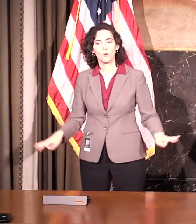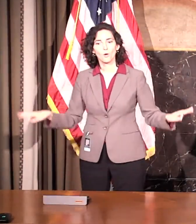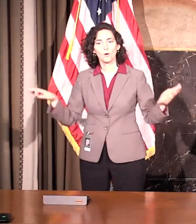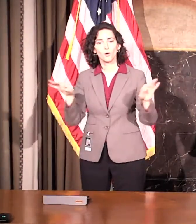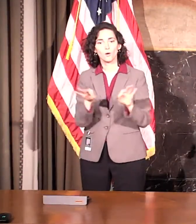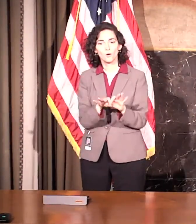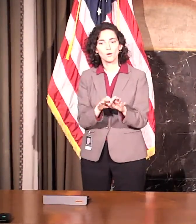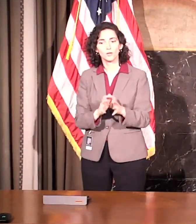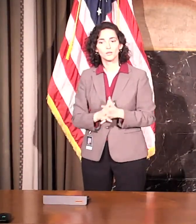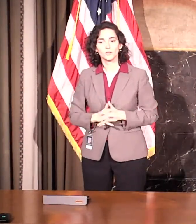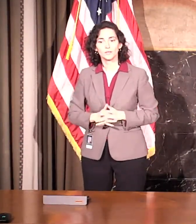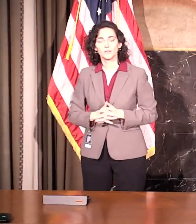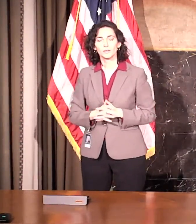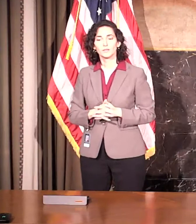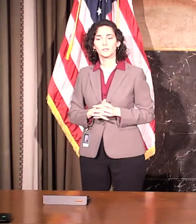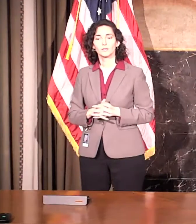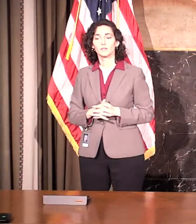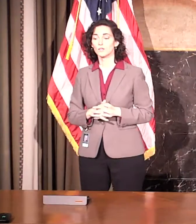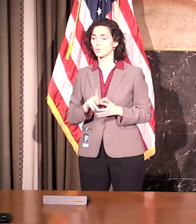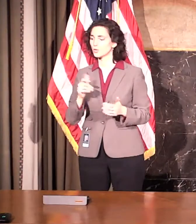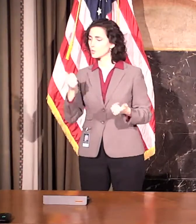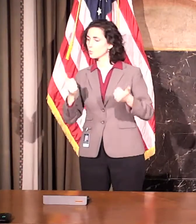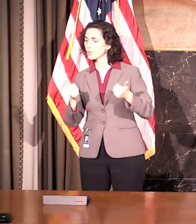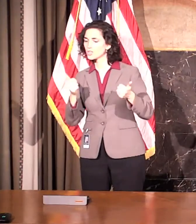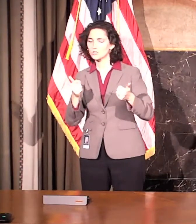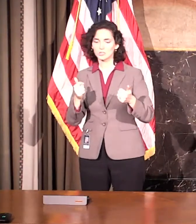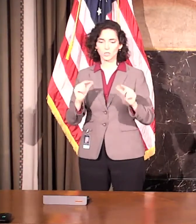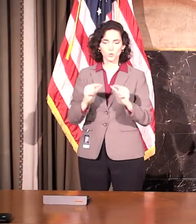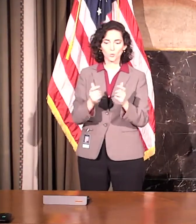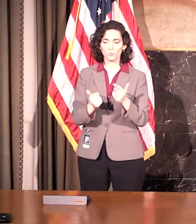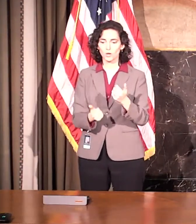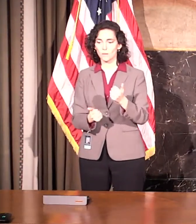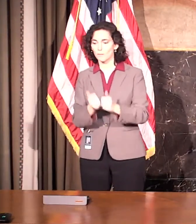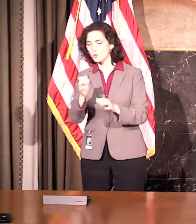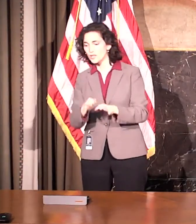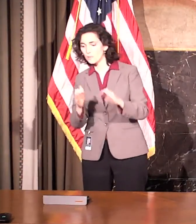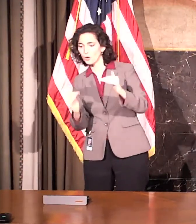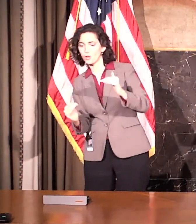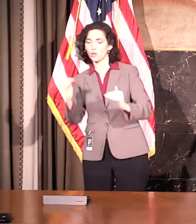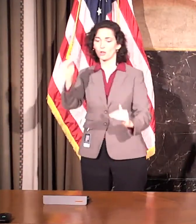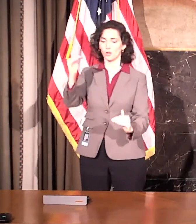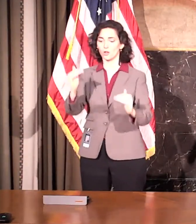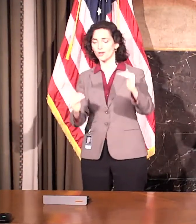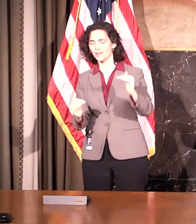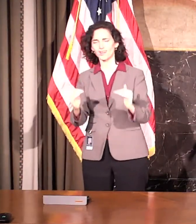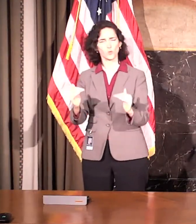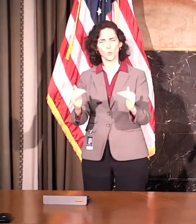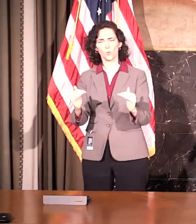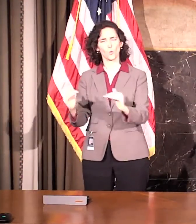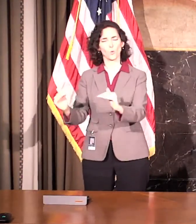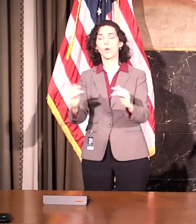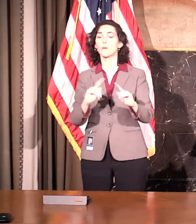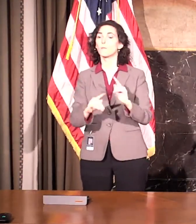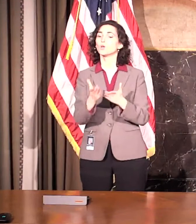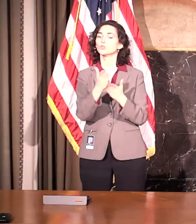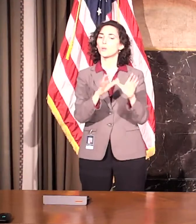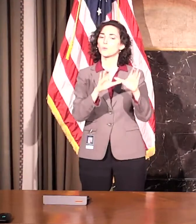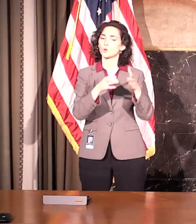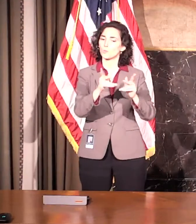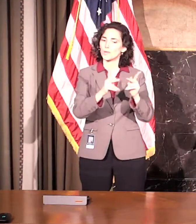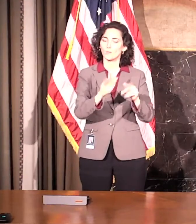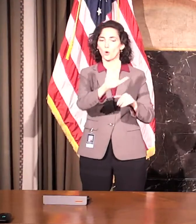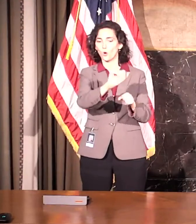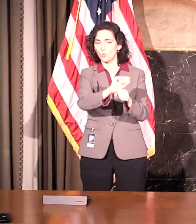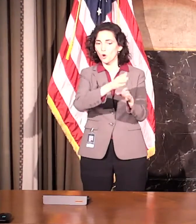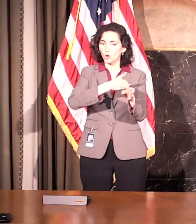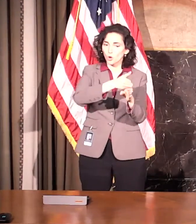more important than others in terms of their own livelihoods, but some occupations by definition will come into contact with